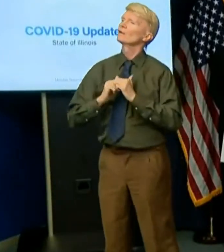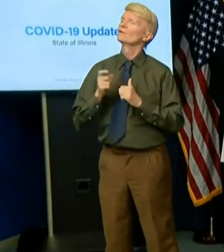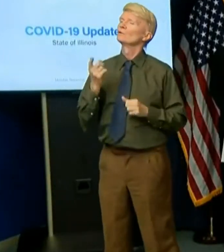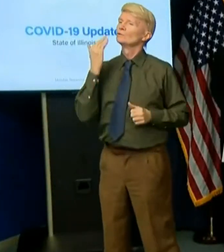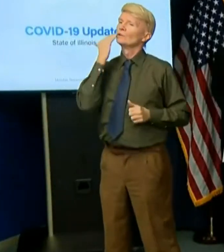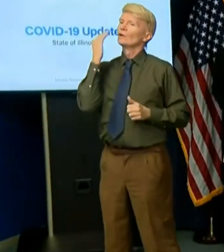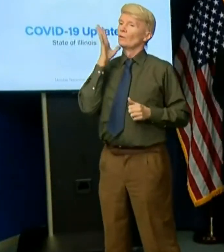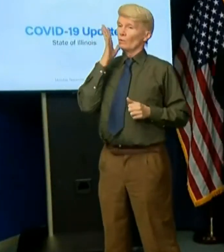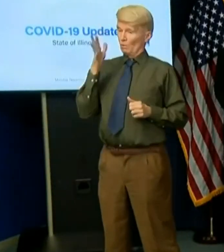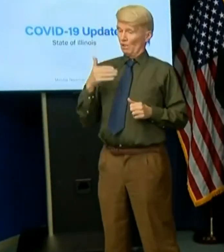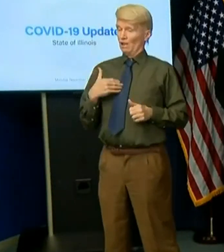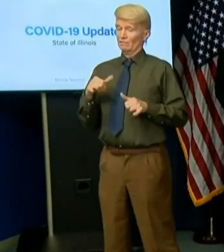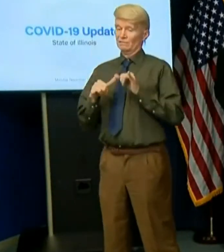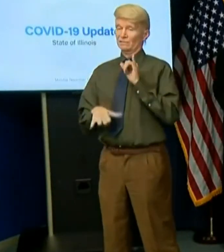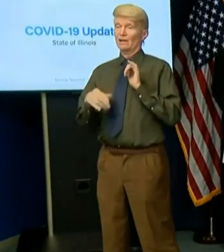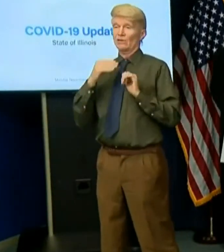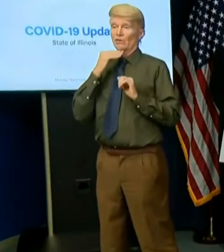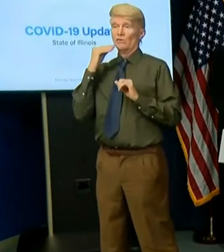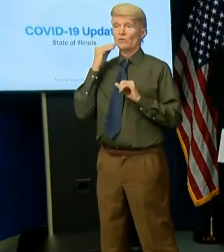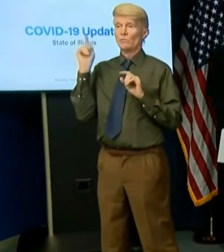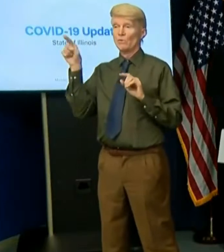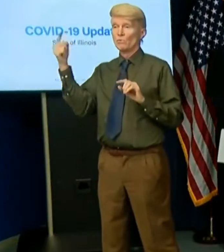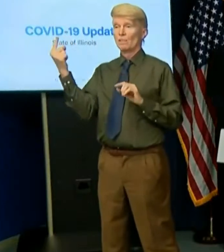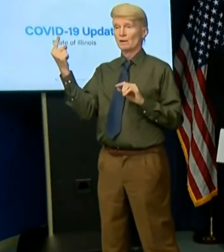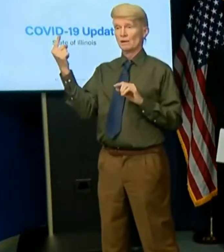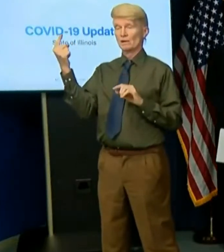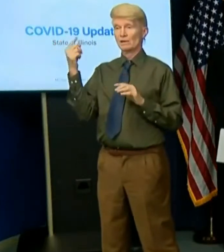order regionally or statewide?